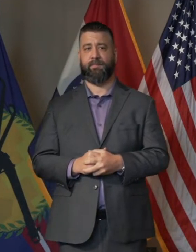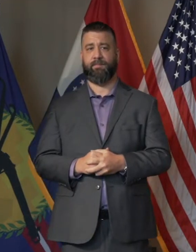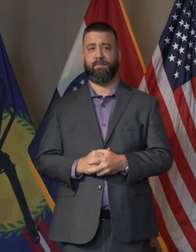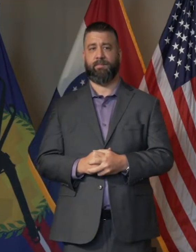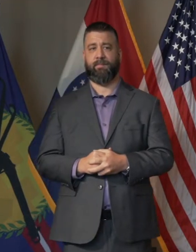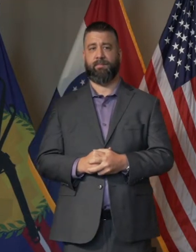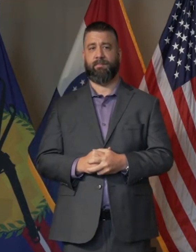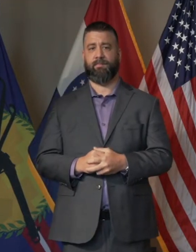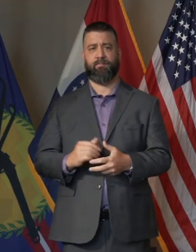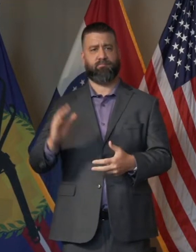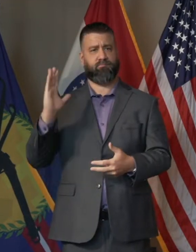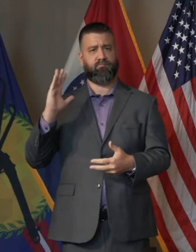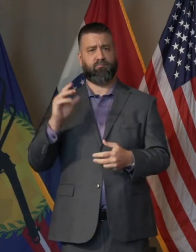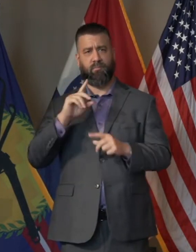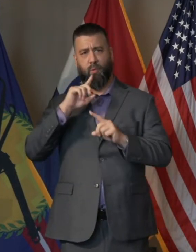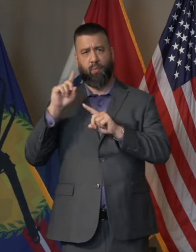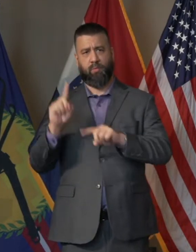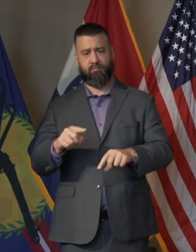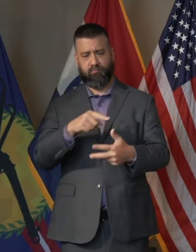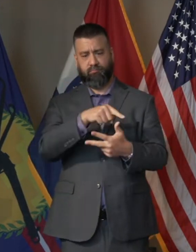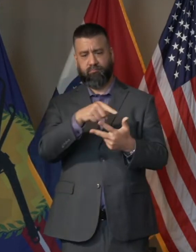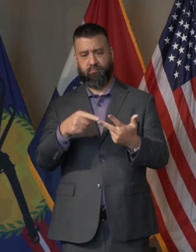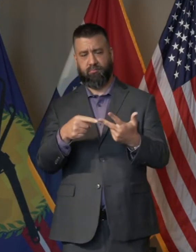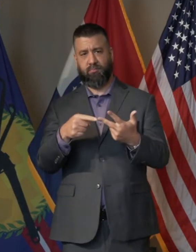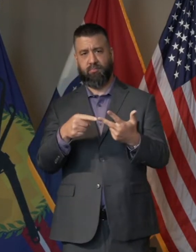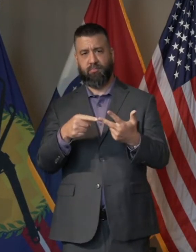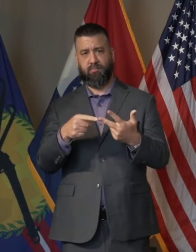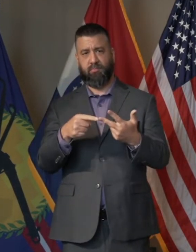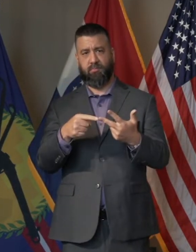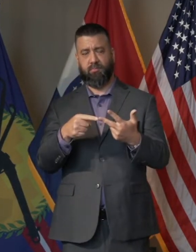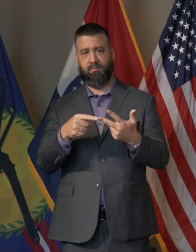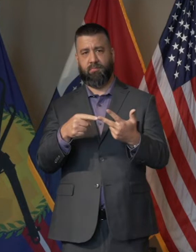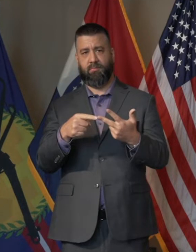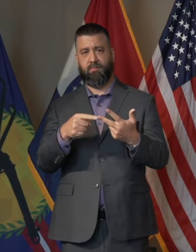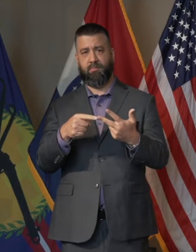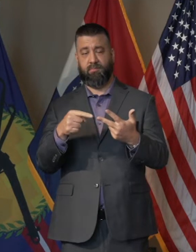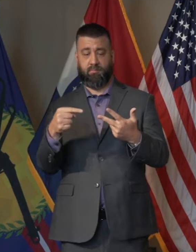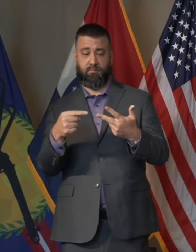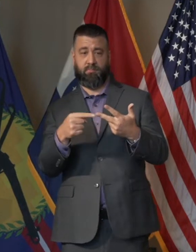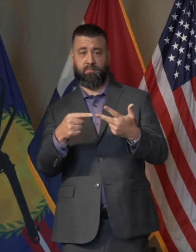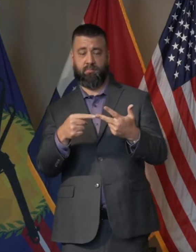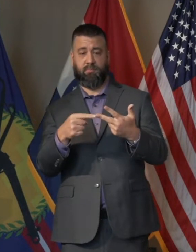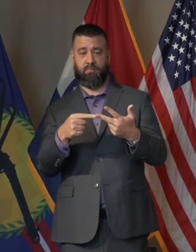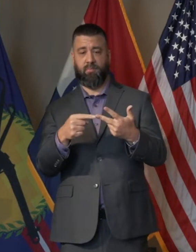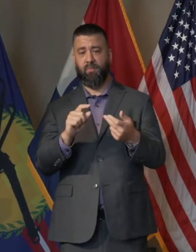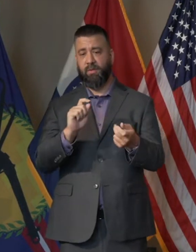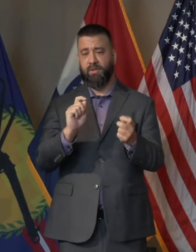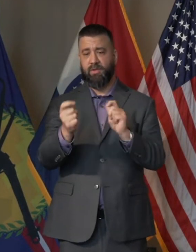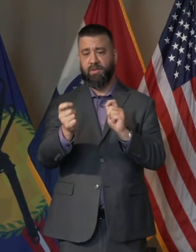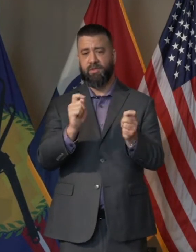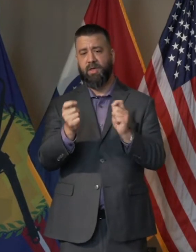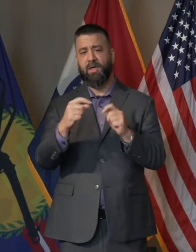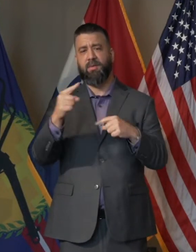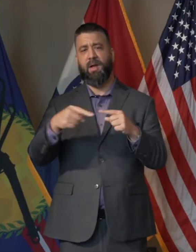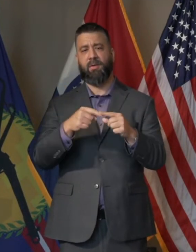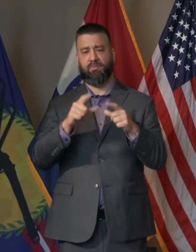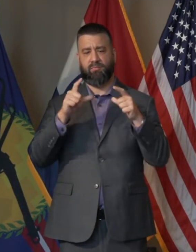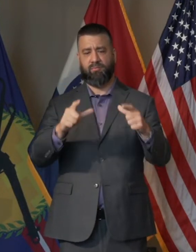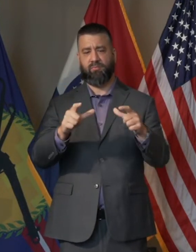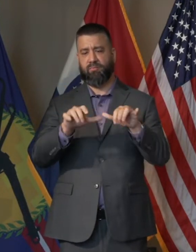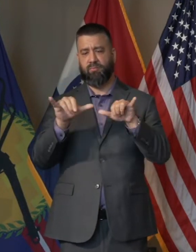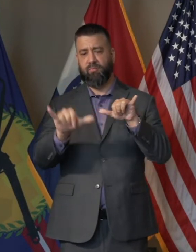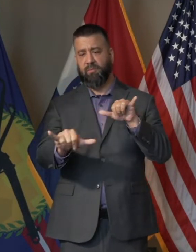One of the 3 public health orders that I detailed yesterday went through the changes in isolation and quarantine